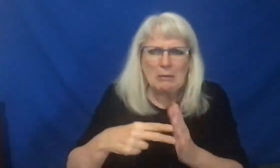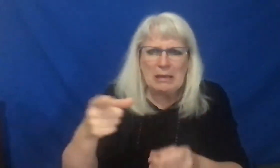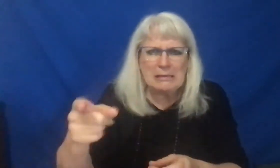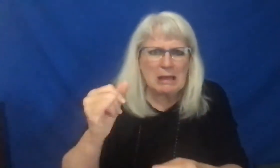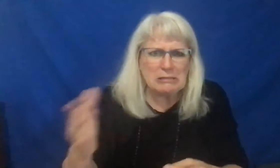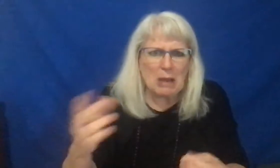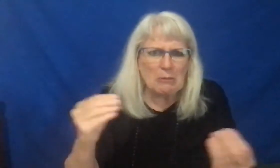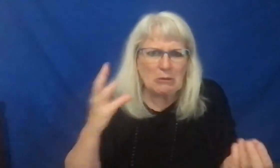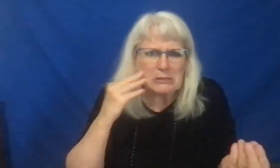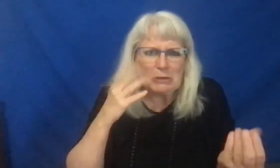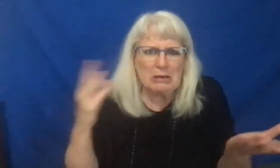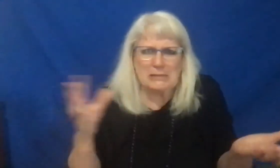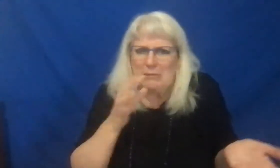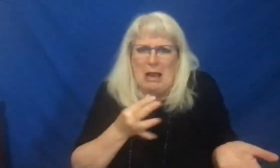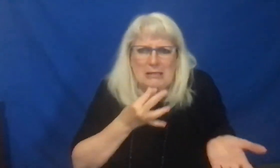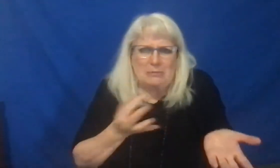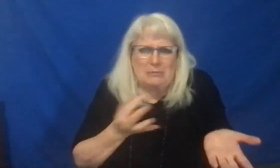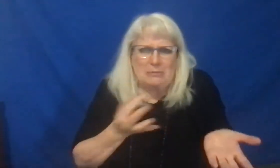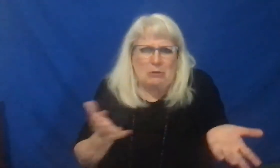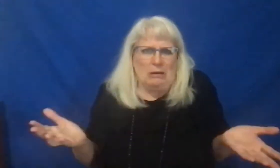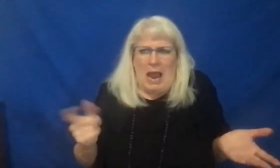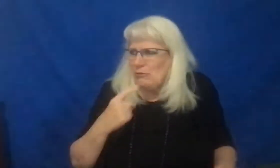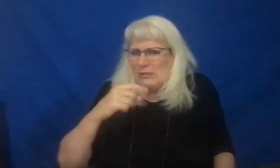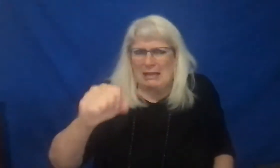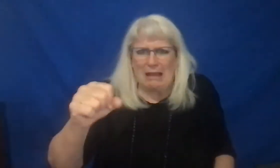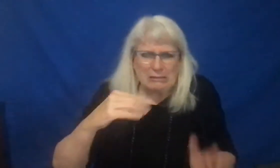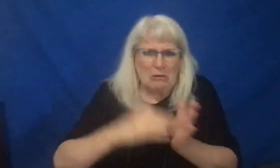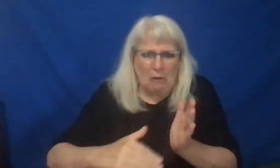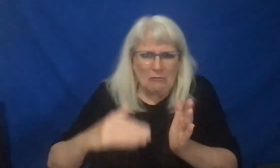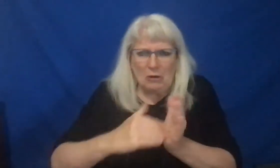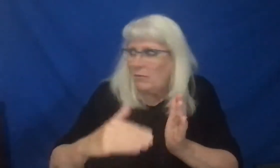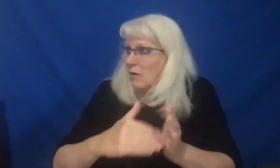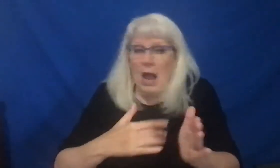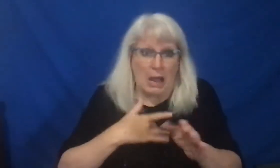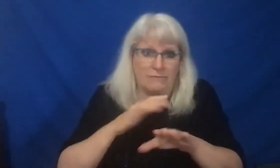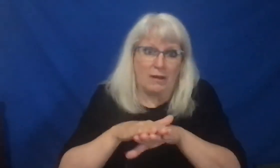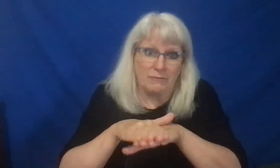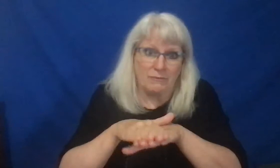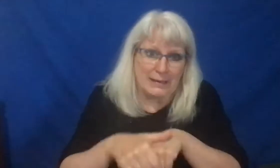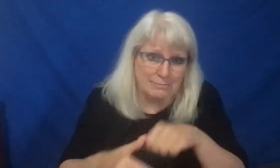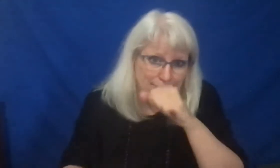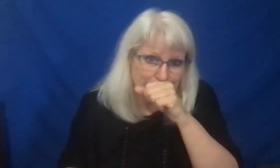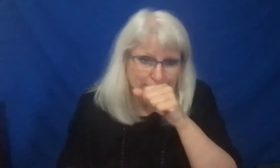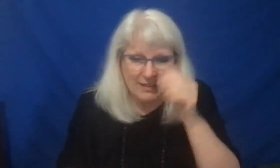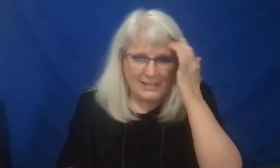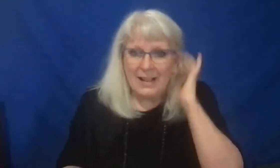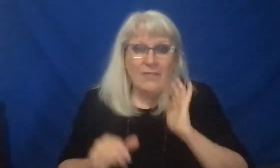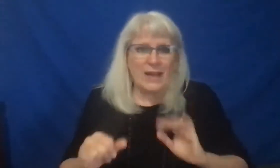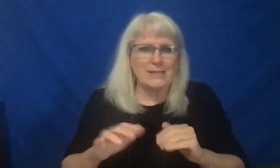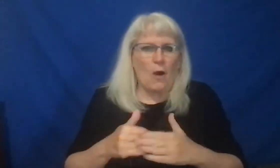the expert. I was profoundly a fraud. That's that's the history of my life. I am a fraud.